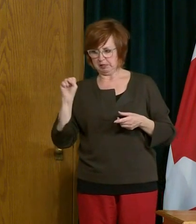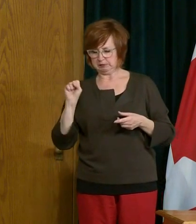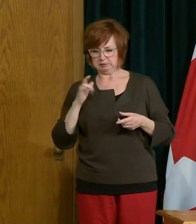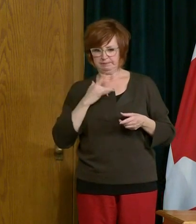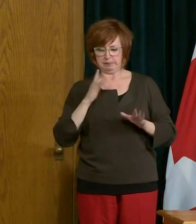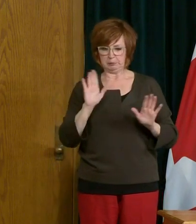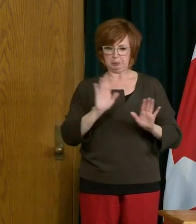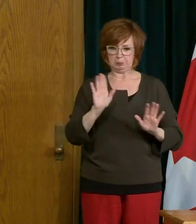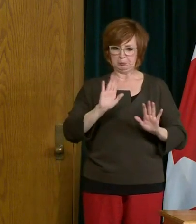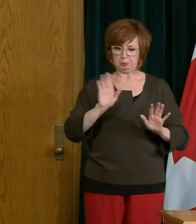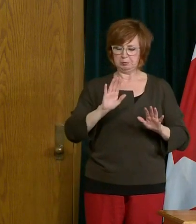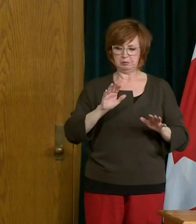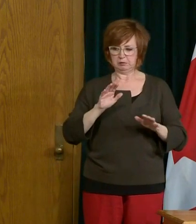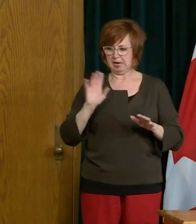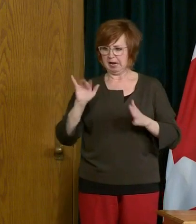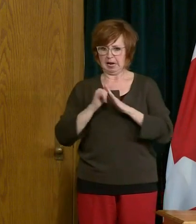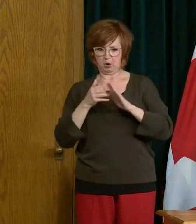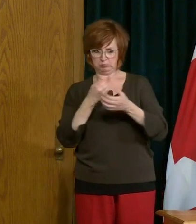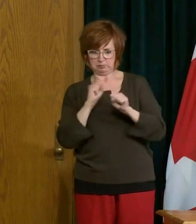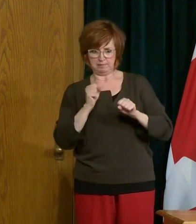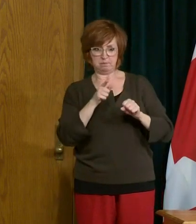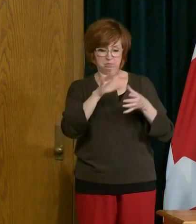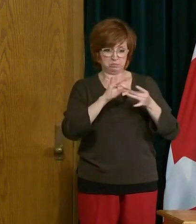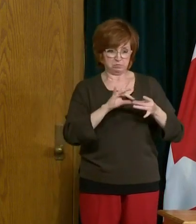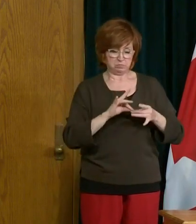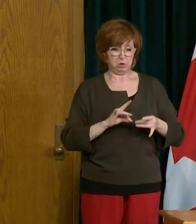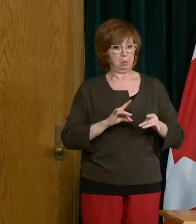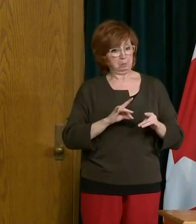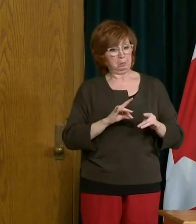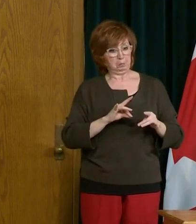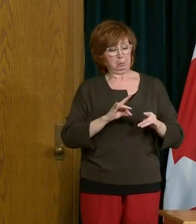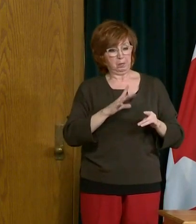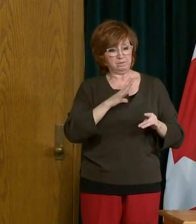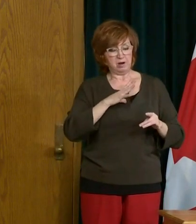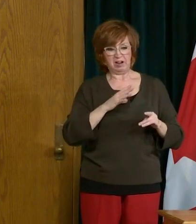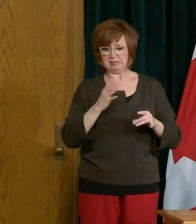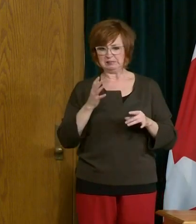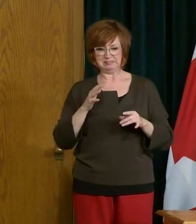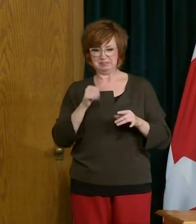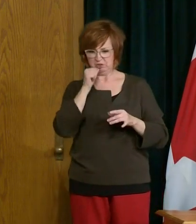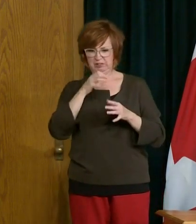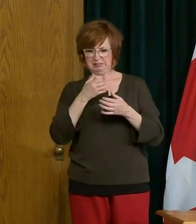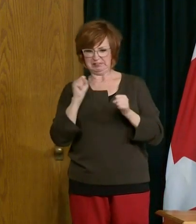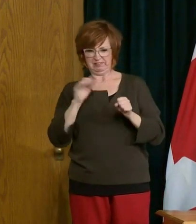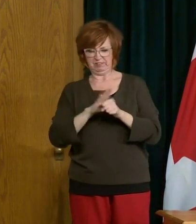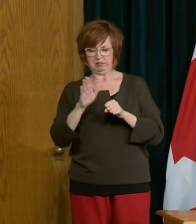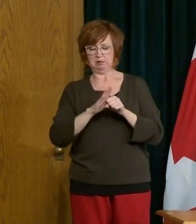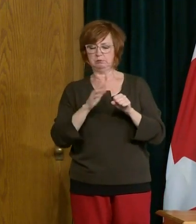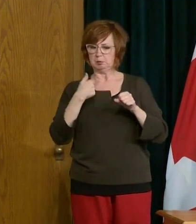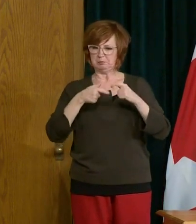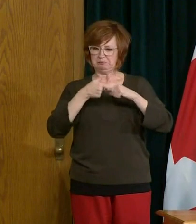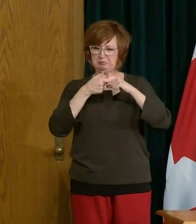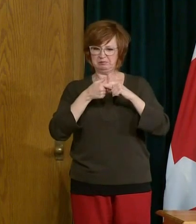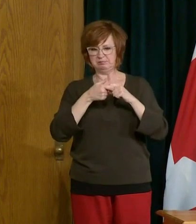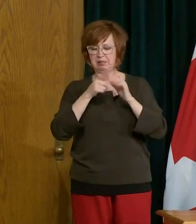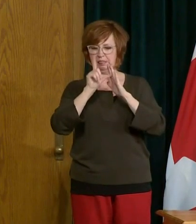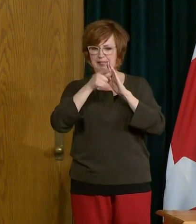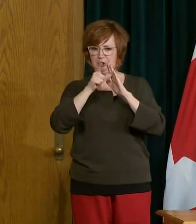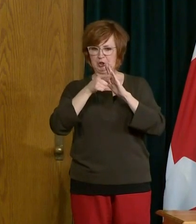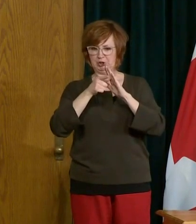offered in a safe manner, then we have to delay those until a later point in time. So this has